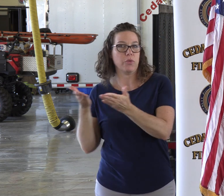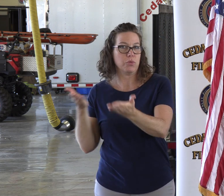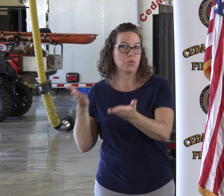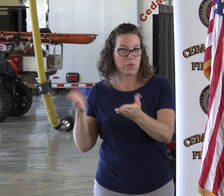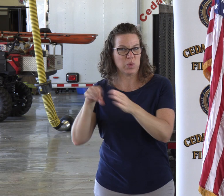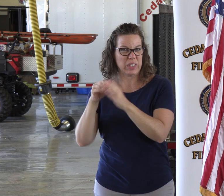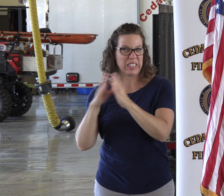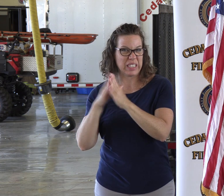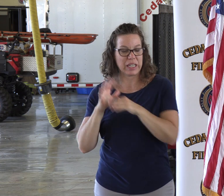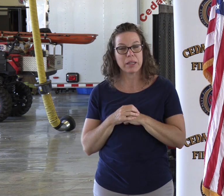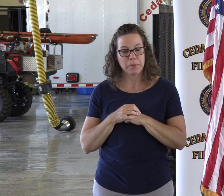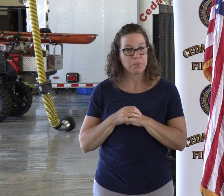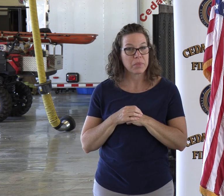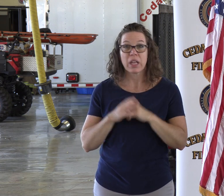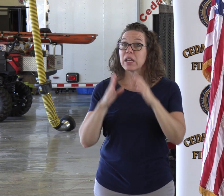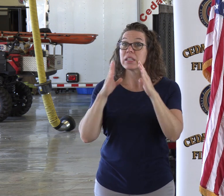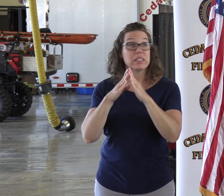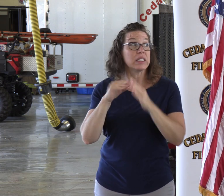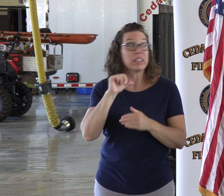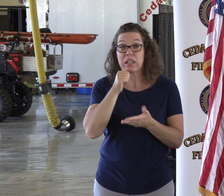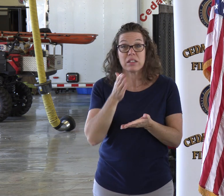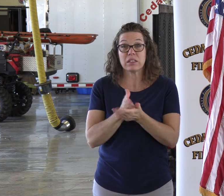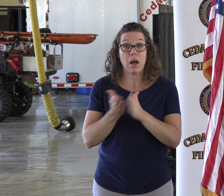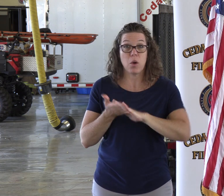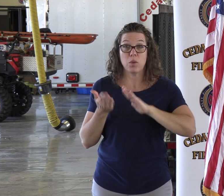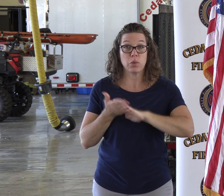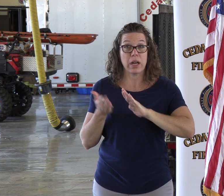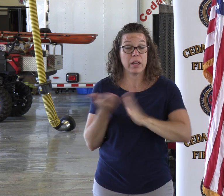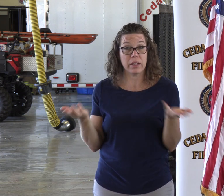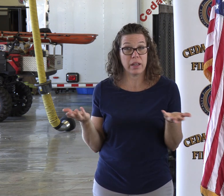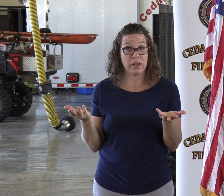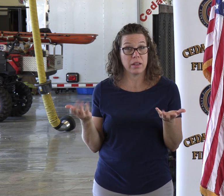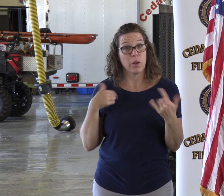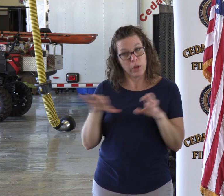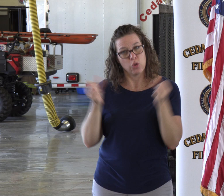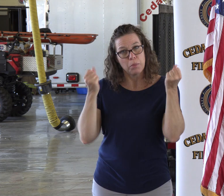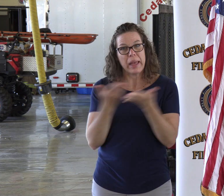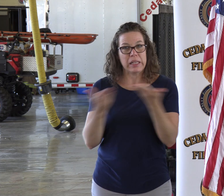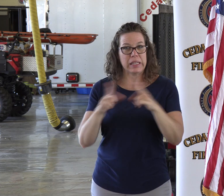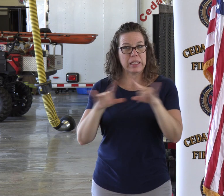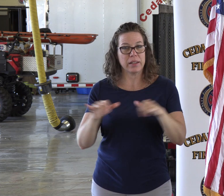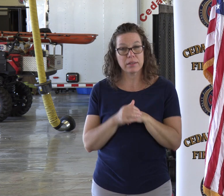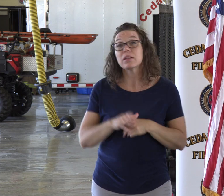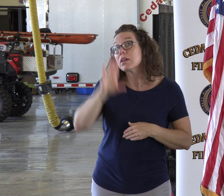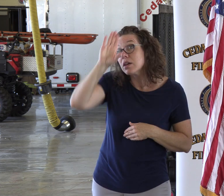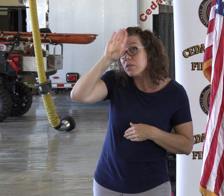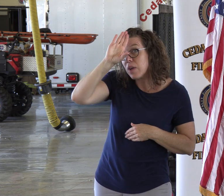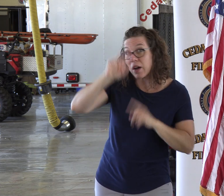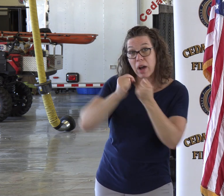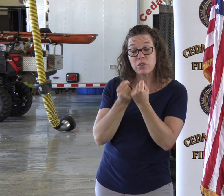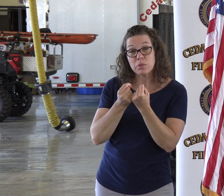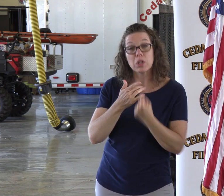within the city. The city does not stop as it does one thing, it does multiple things. Our firefighters